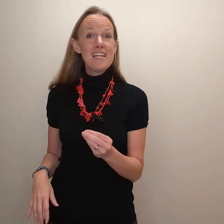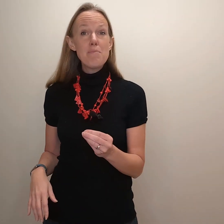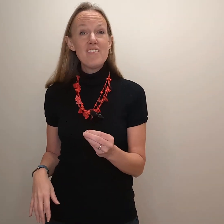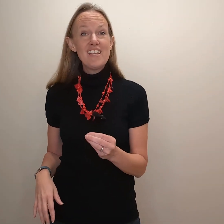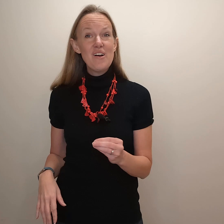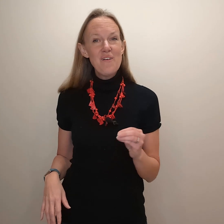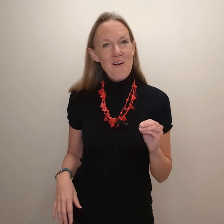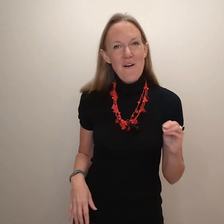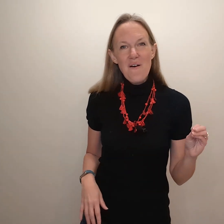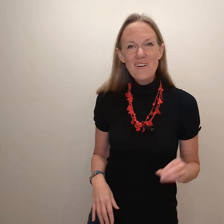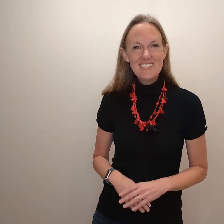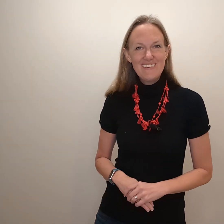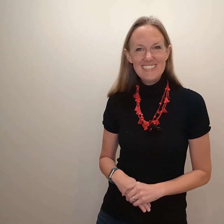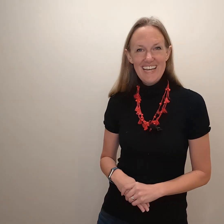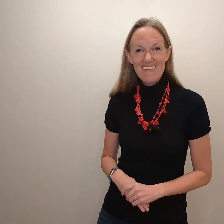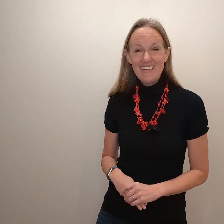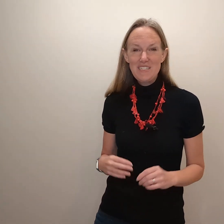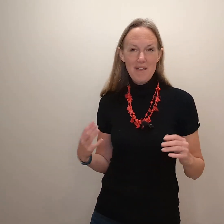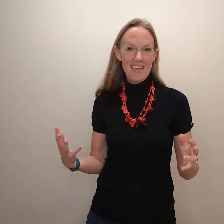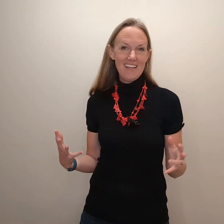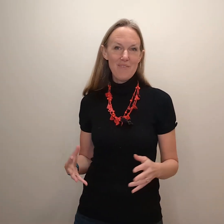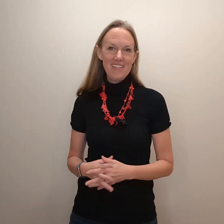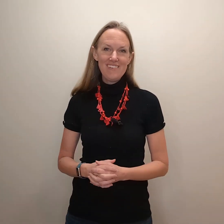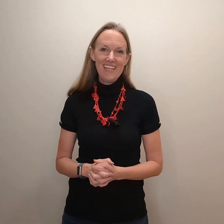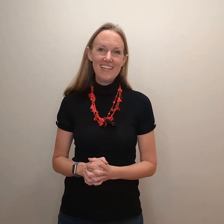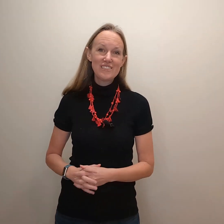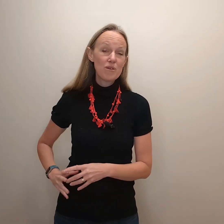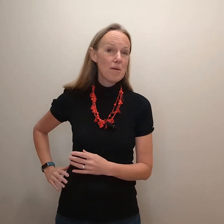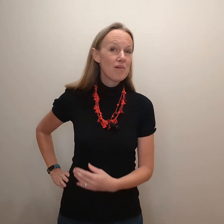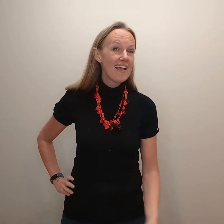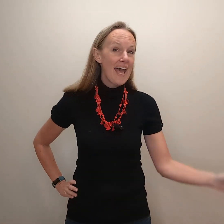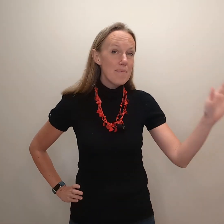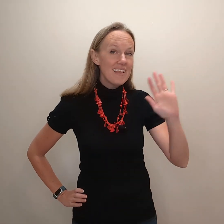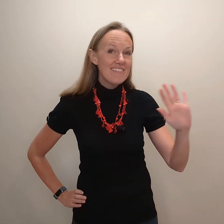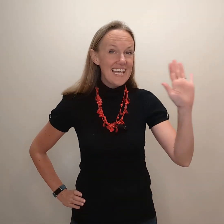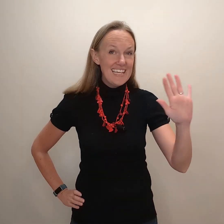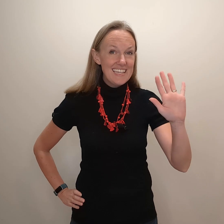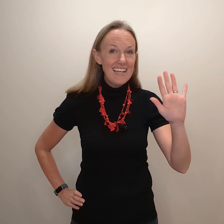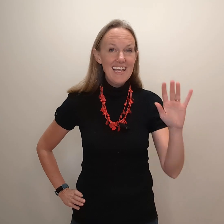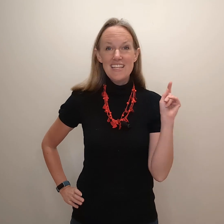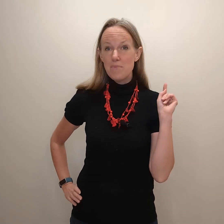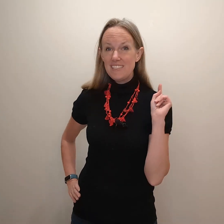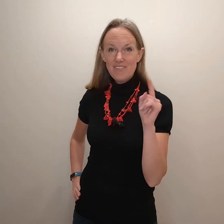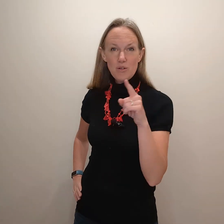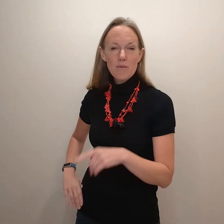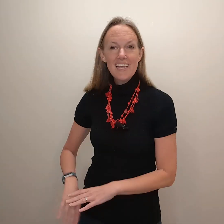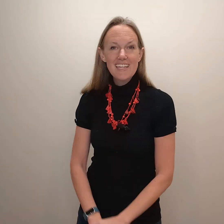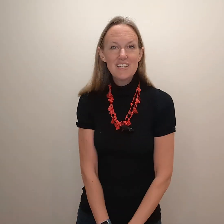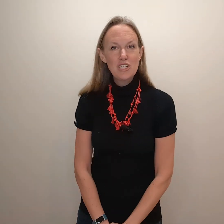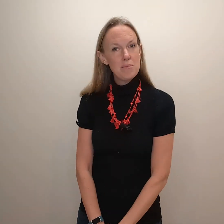up a video or slow it down depending on what you need. So remember, I am left-handed. That means if you are right-handed, you're going to mirror